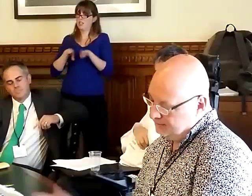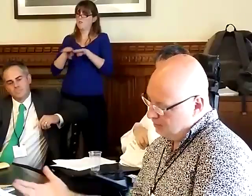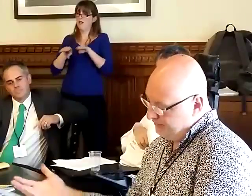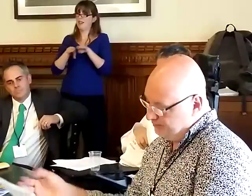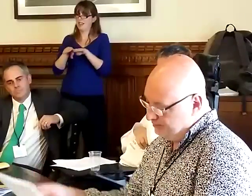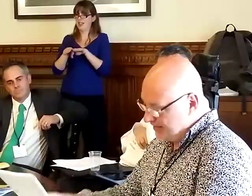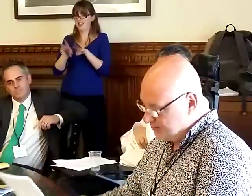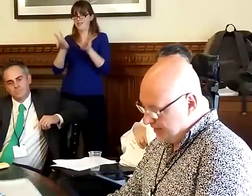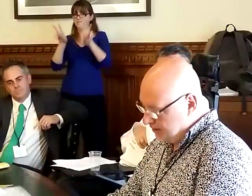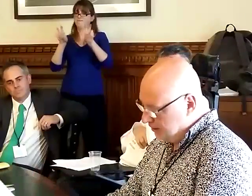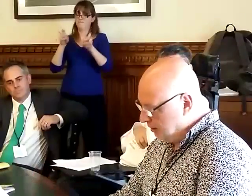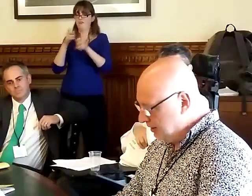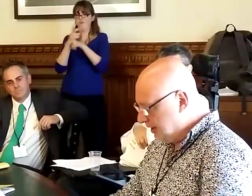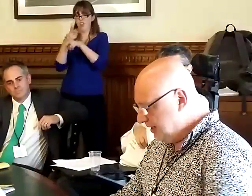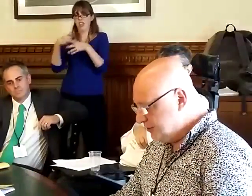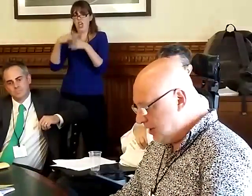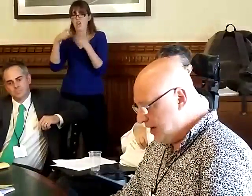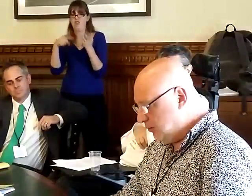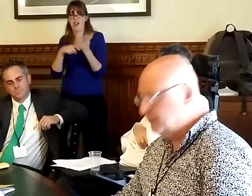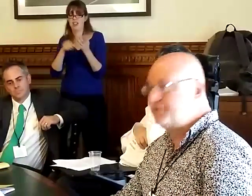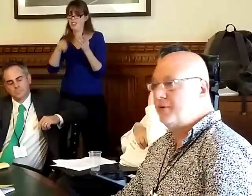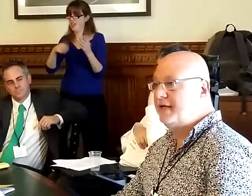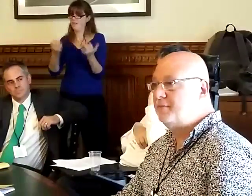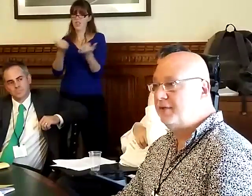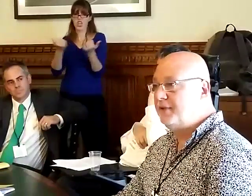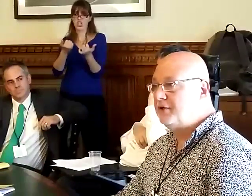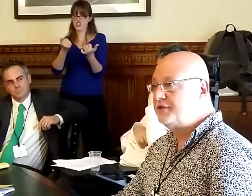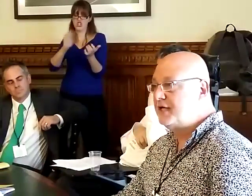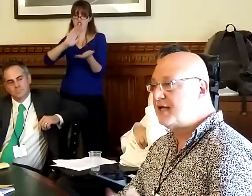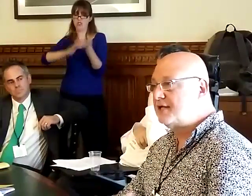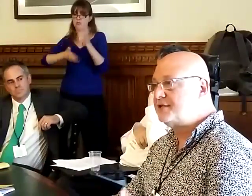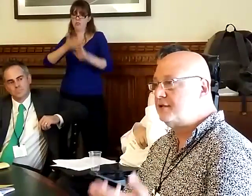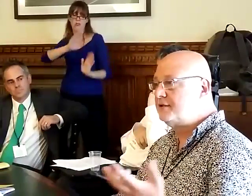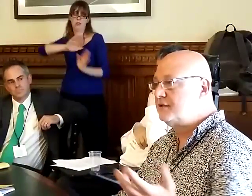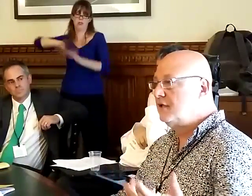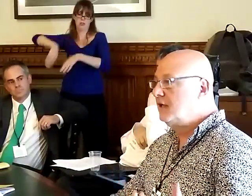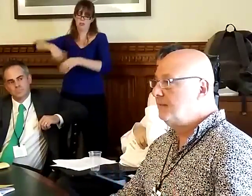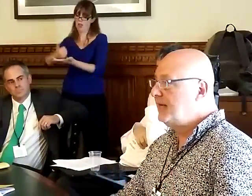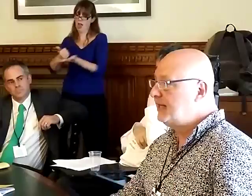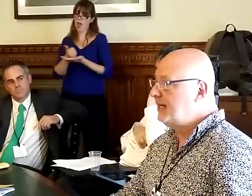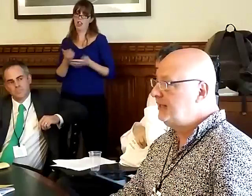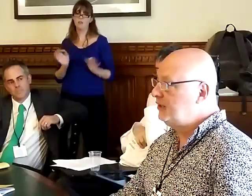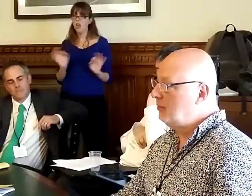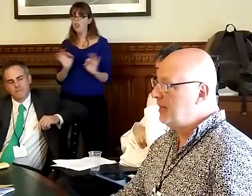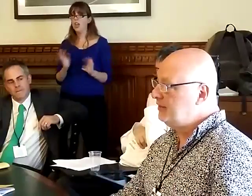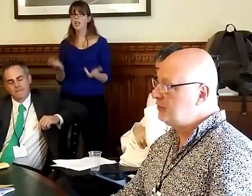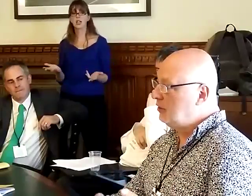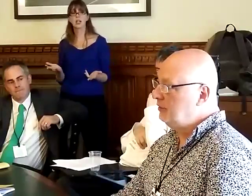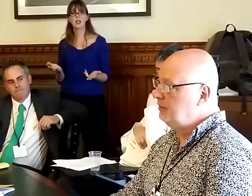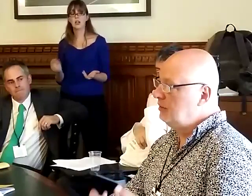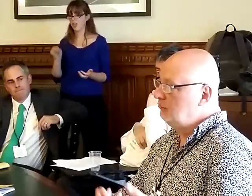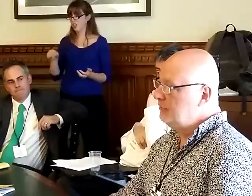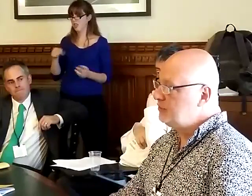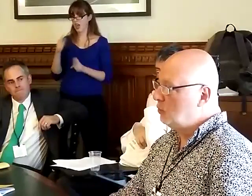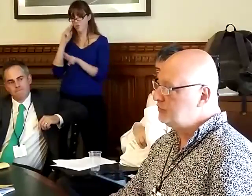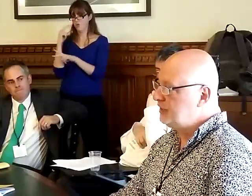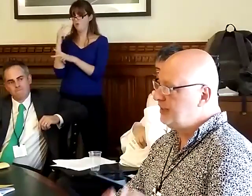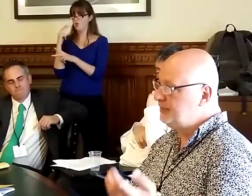and that's been and gone, and it's not helpful to anybody because it doesn't make any comment